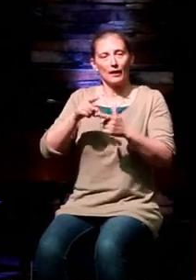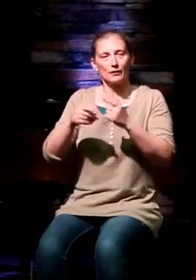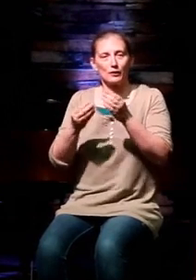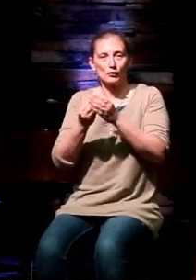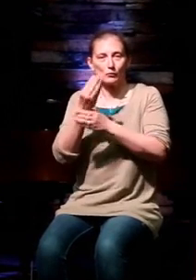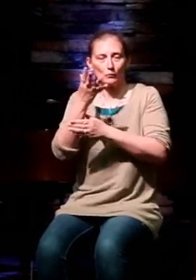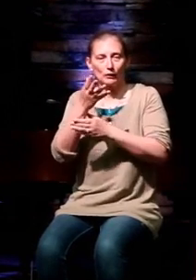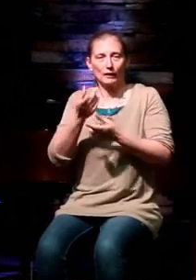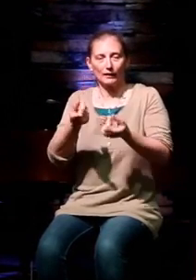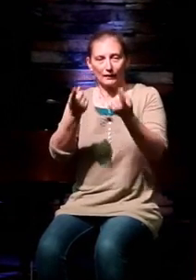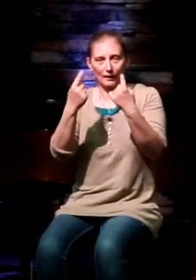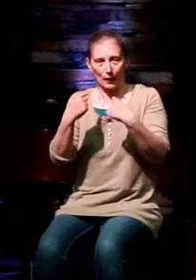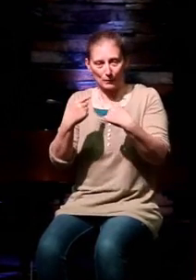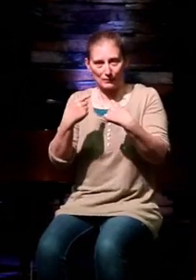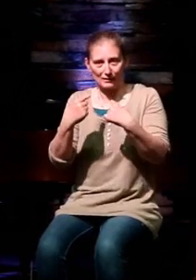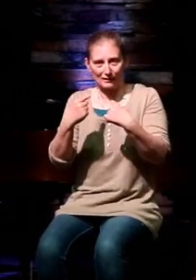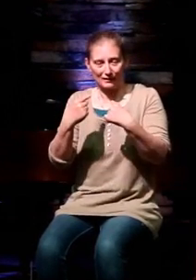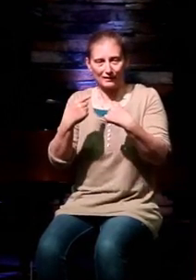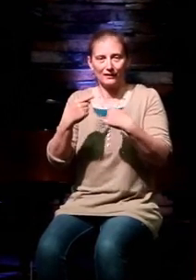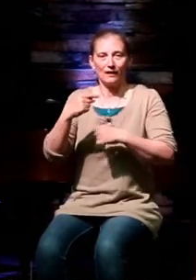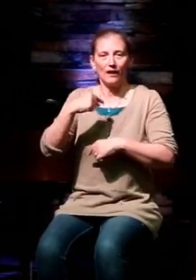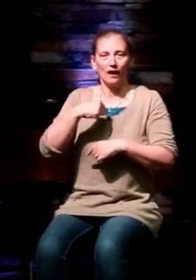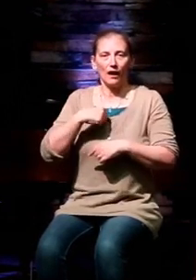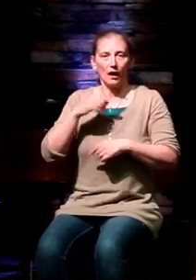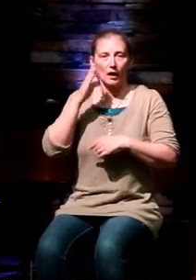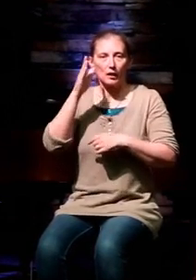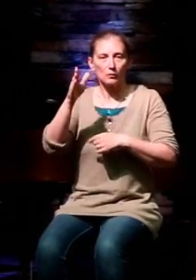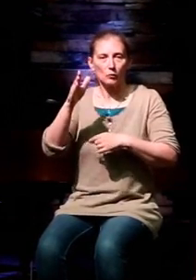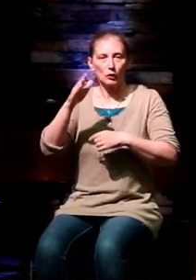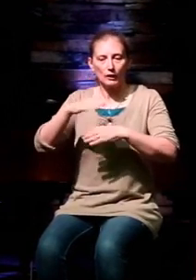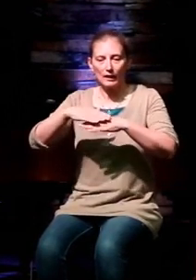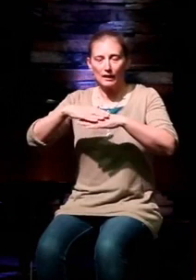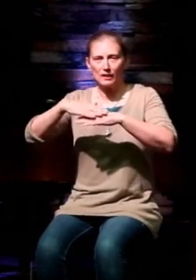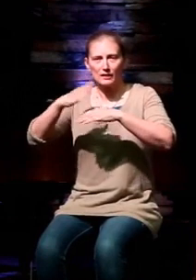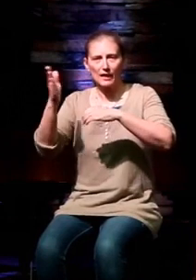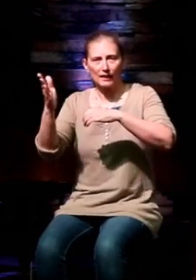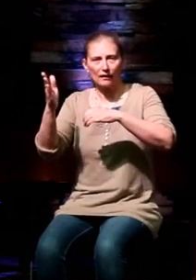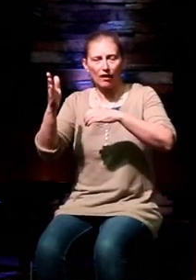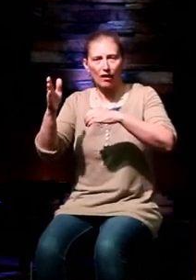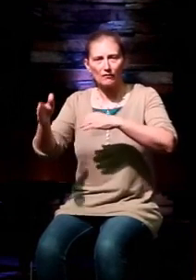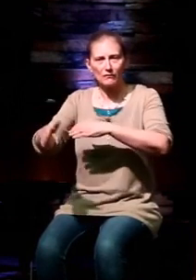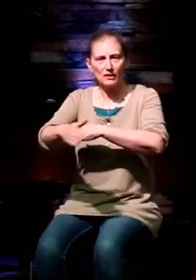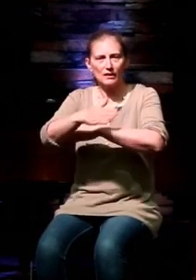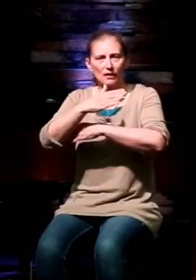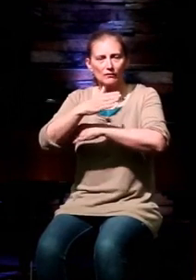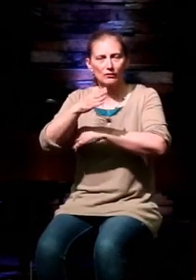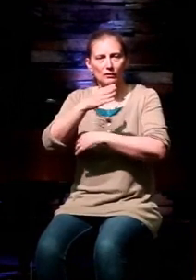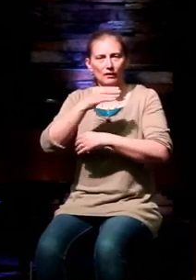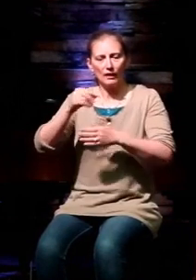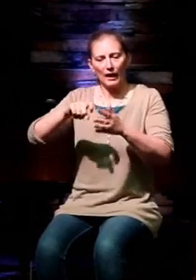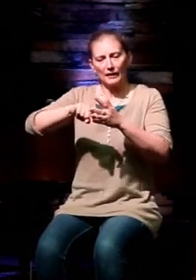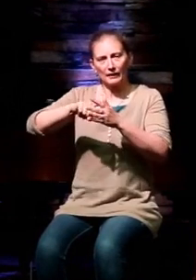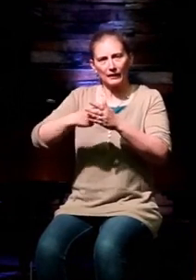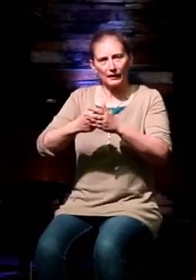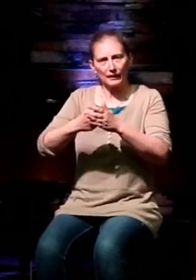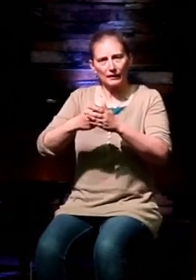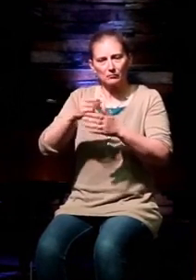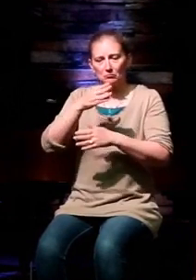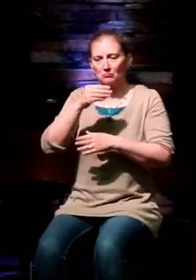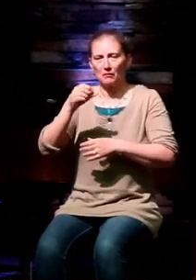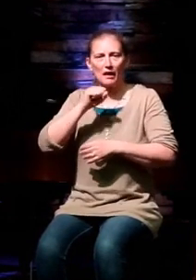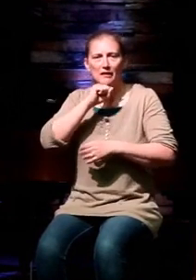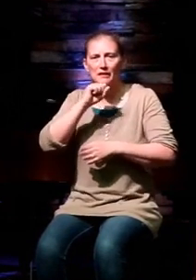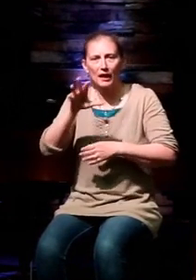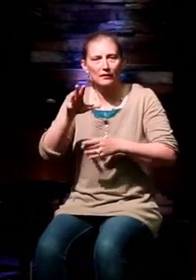first good day, I would go out there, take the dust cover off, turn the key, and nothing happened. Well, I finally realized